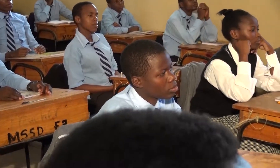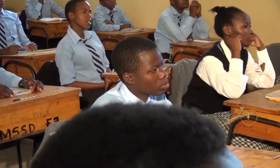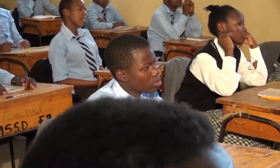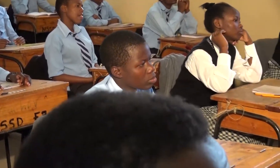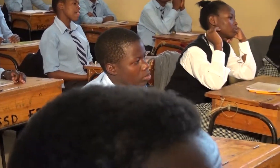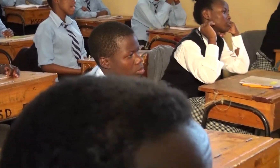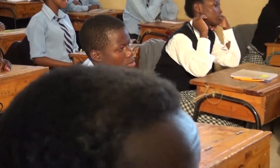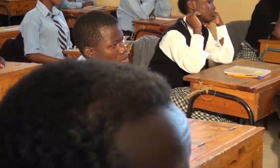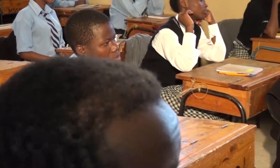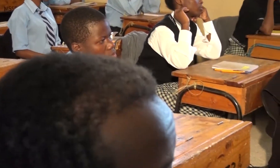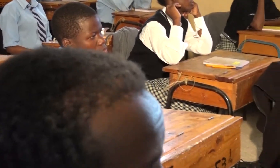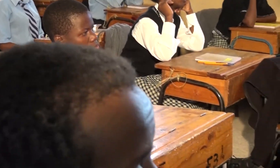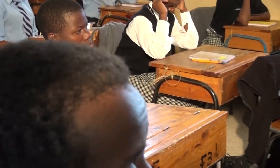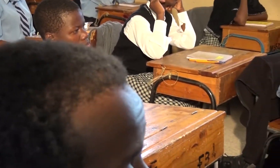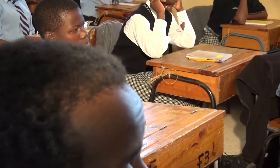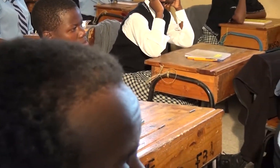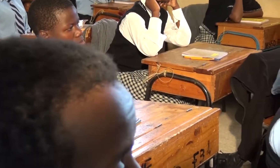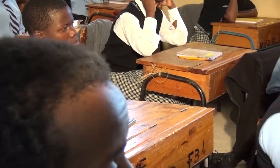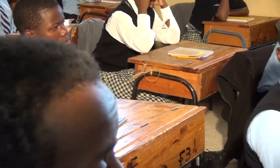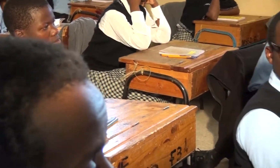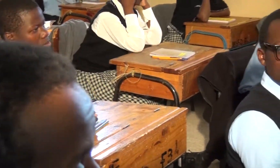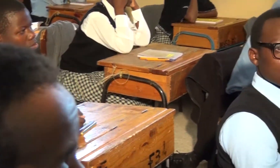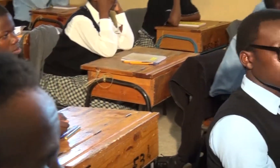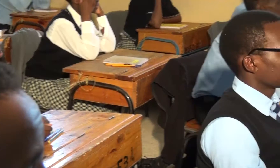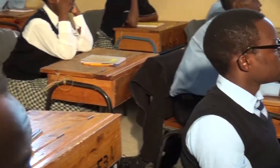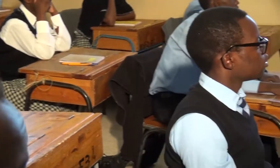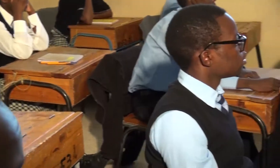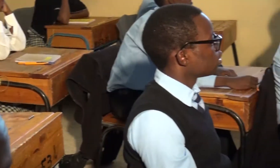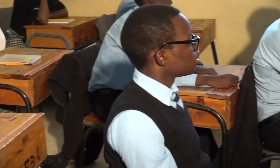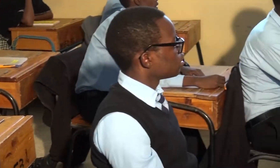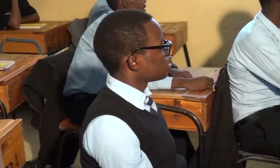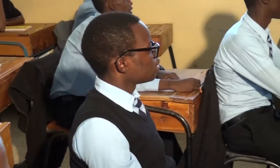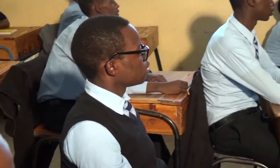to the main characters, the Ole Kaero's family,